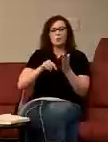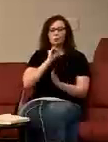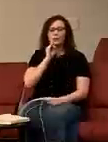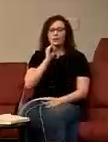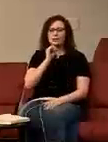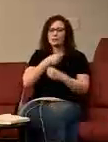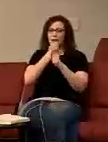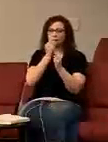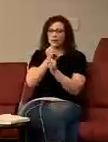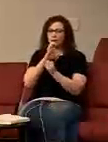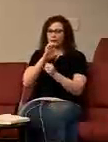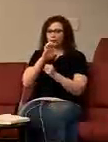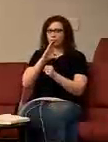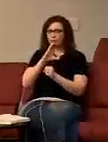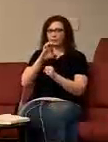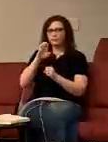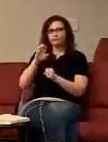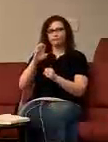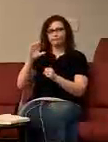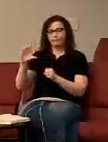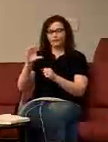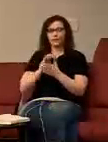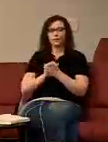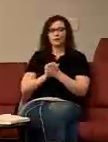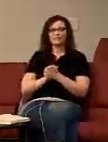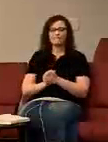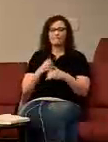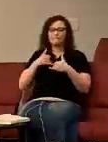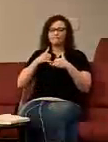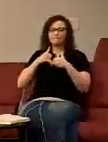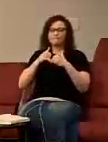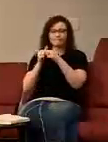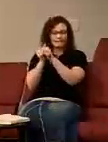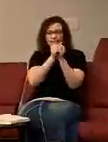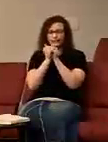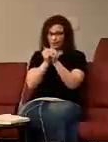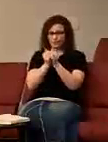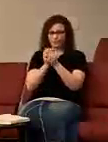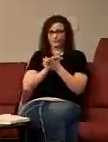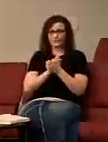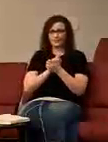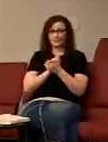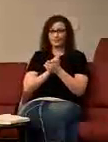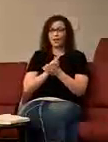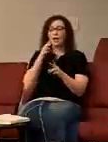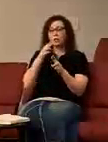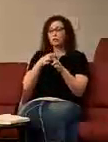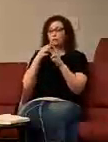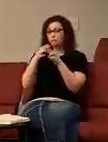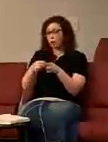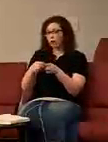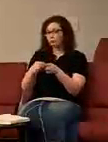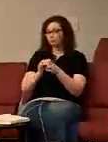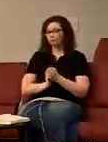those cells stick together and everything? Sometimes we don't think. It's called life. In him